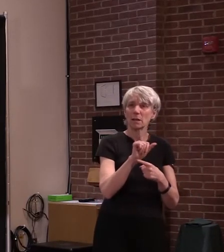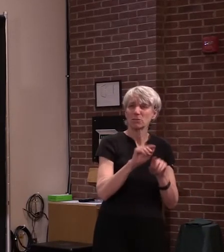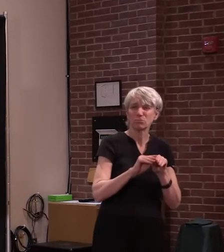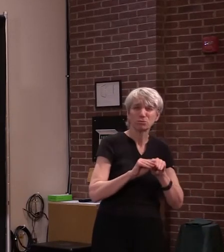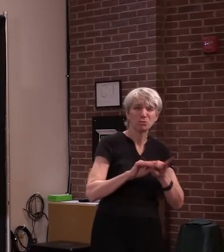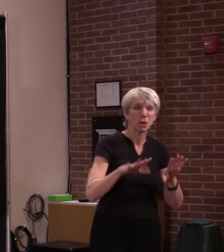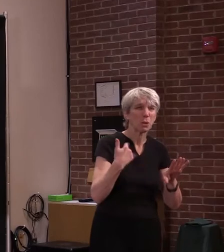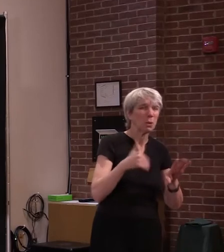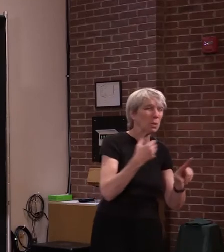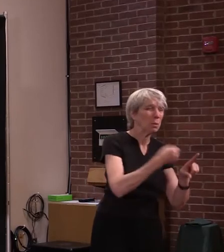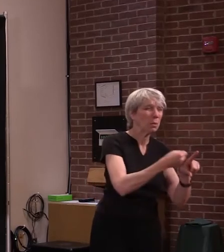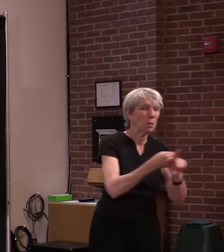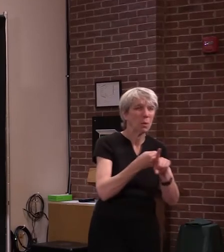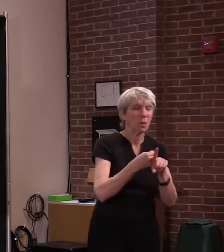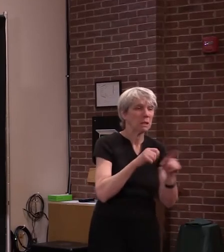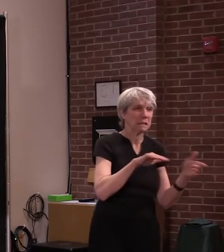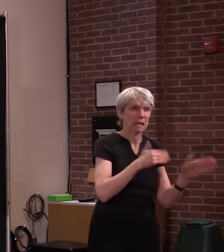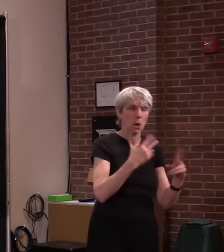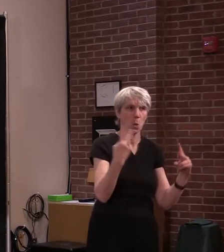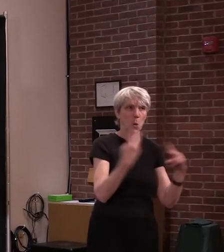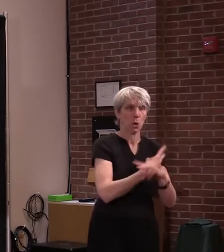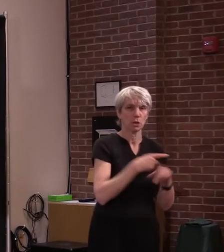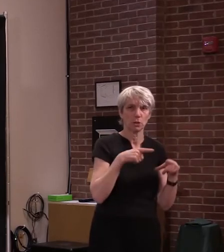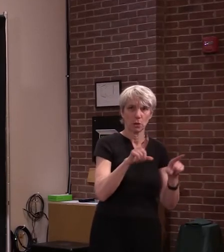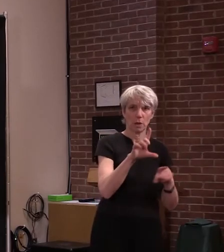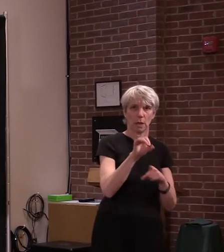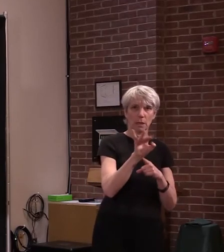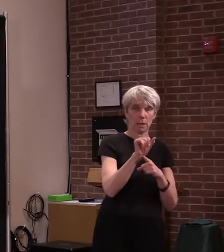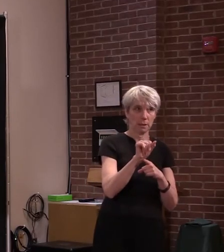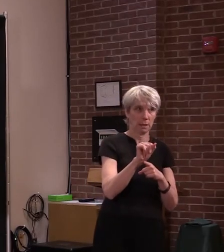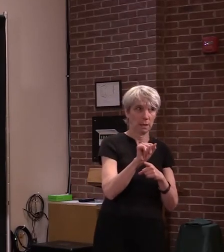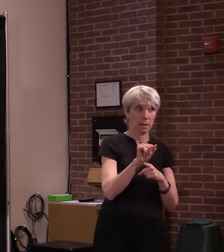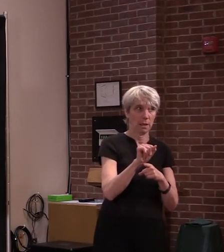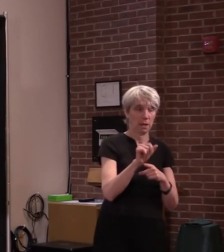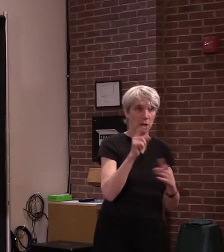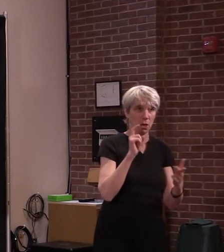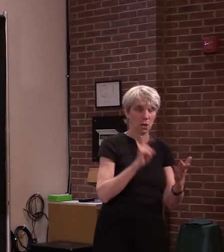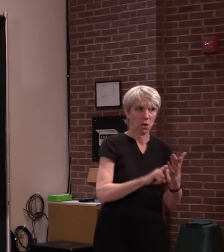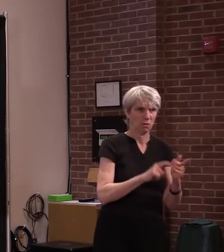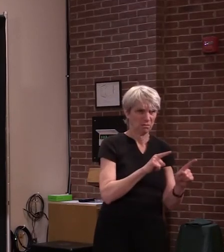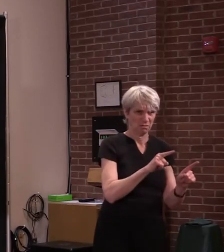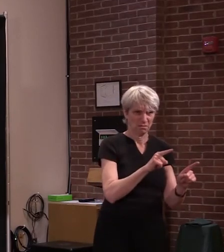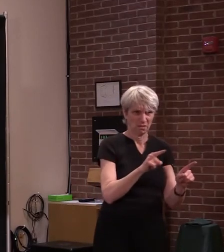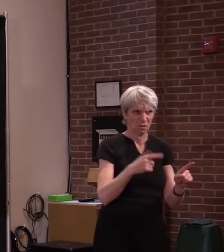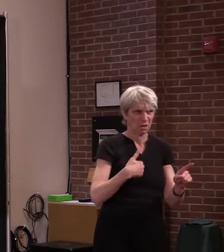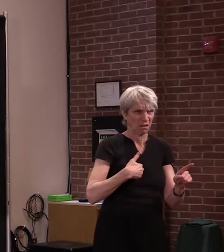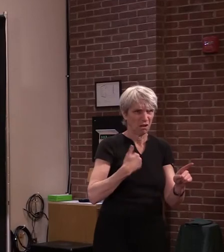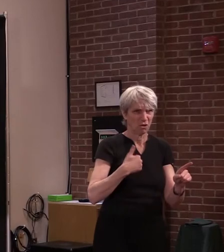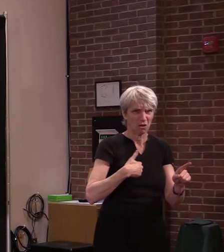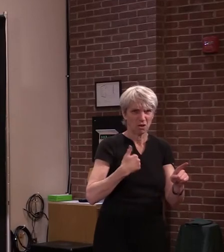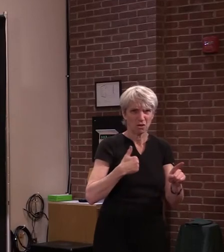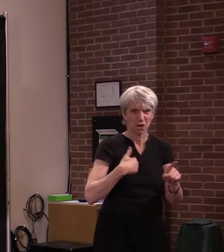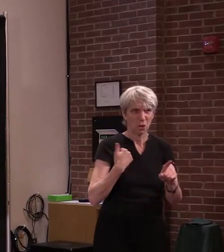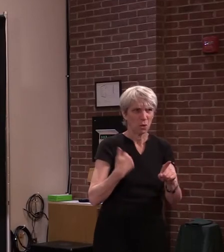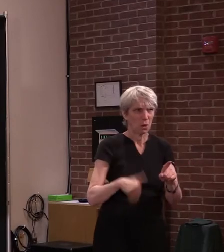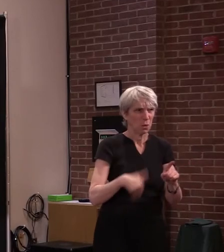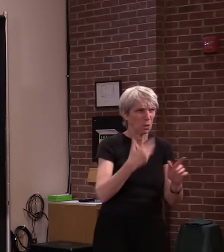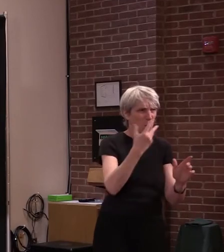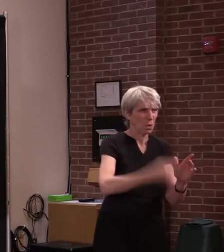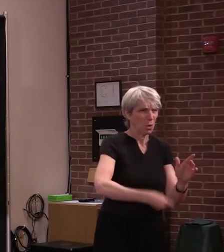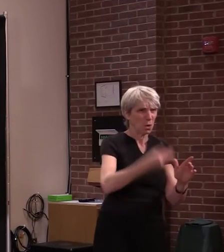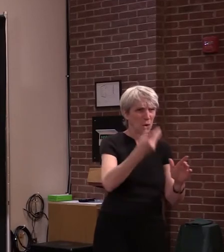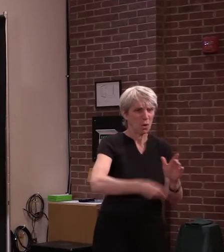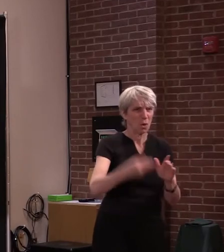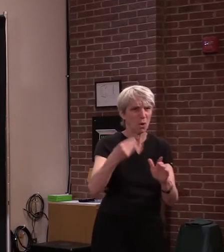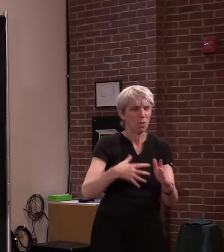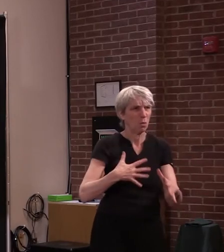where we saw the most deaths, was the younger age of the deaths. That's something that I was